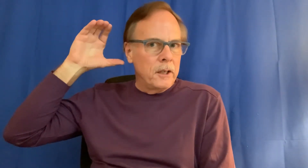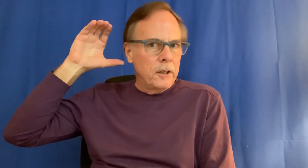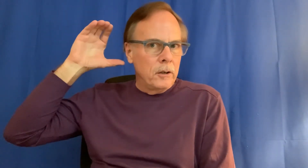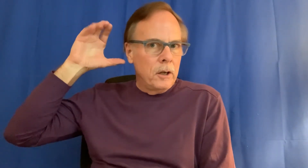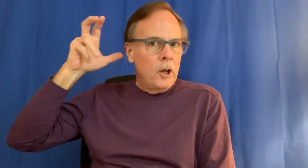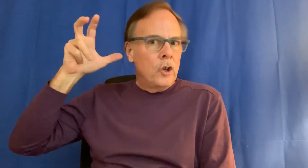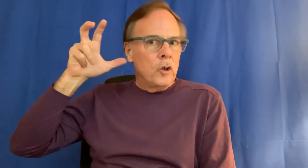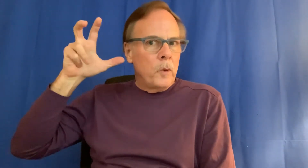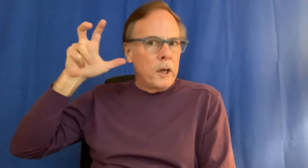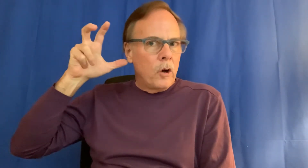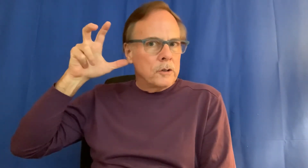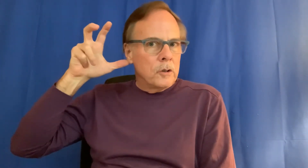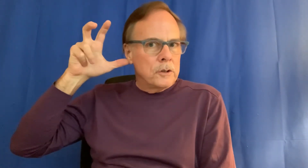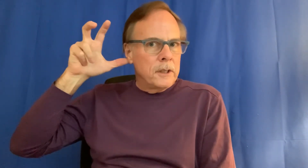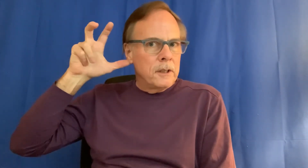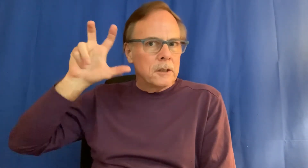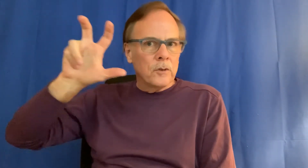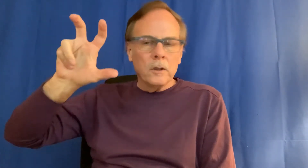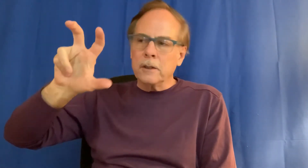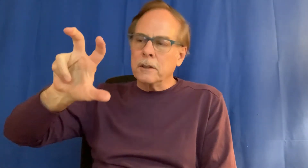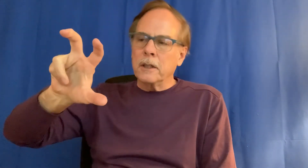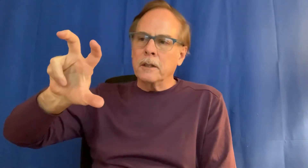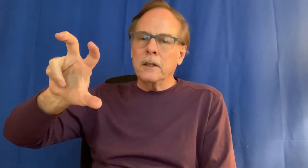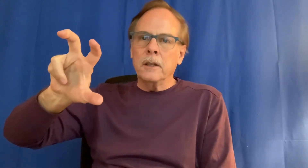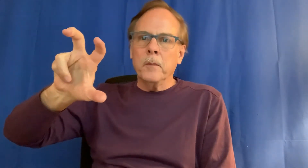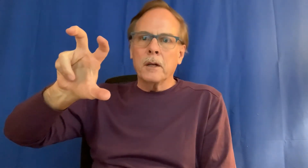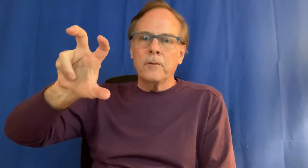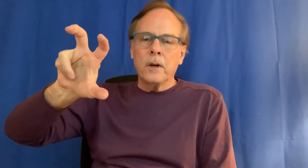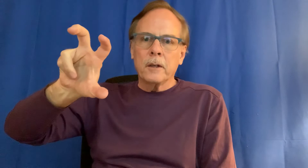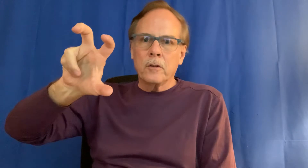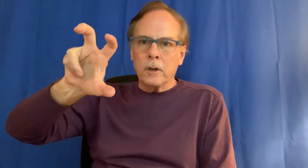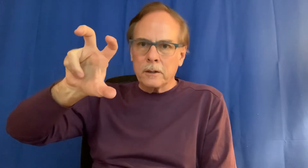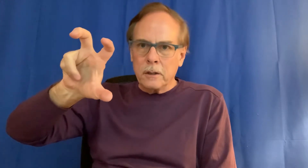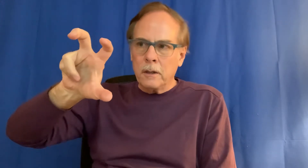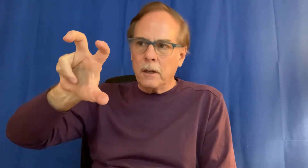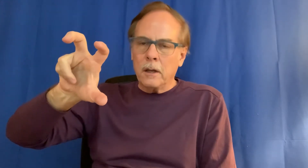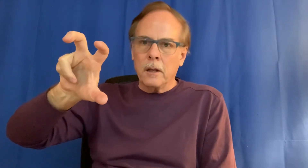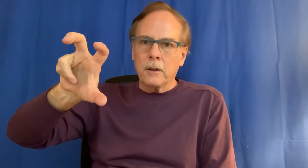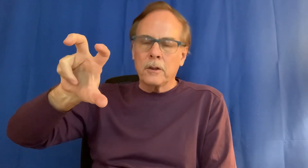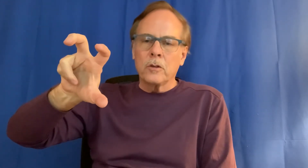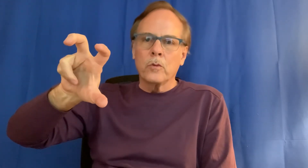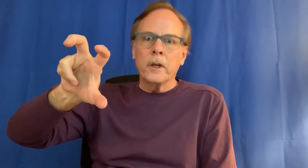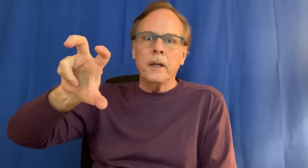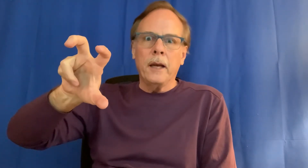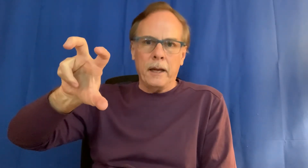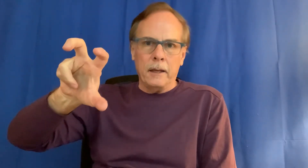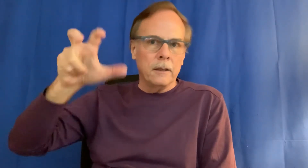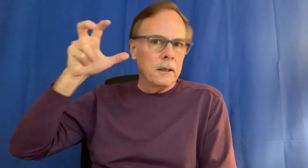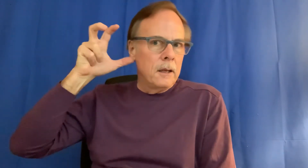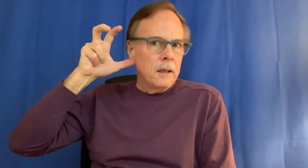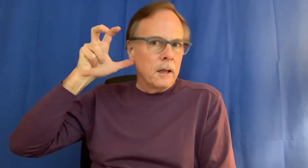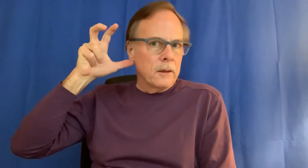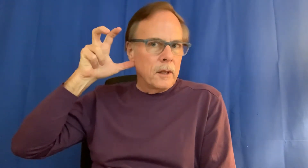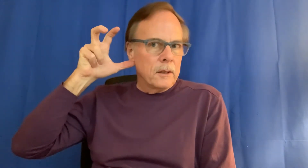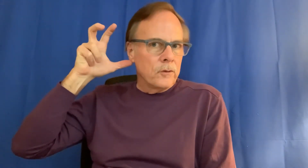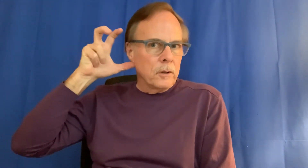ear. You may also see this for listening, the modified crooked 3 hand. Like that for